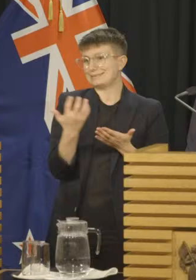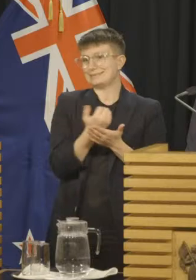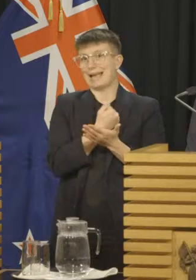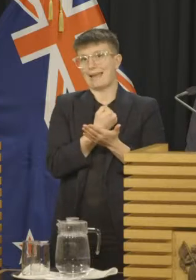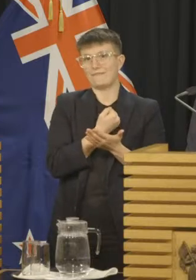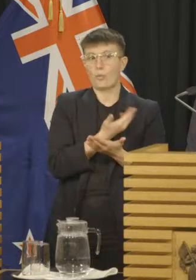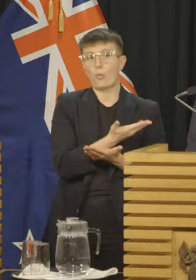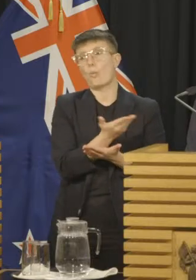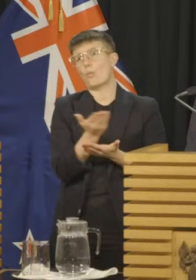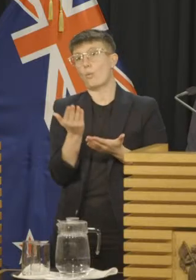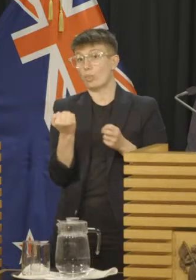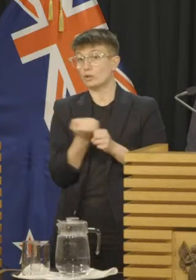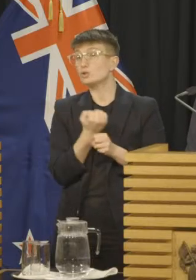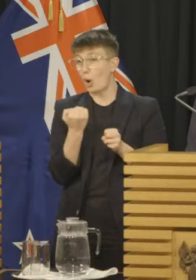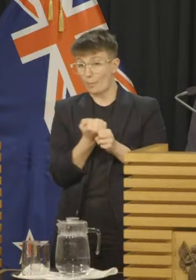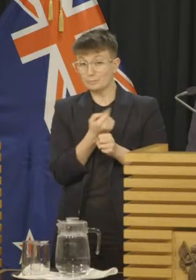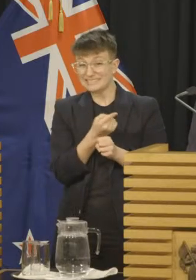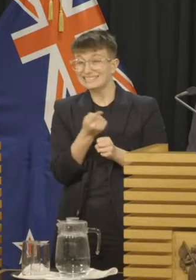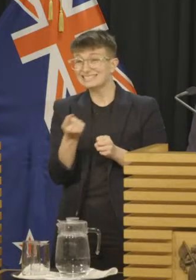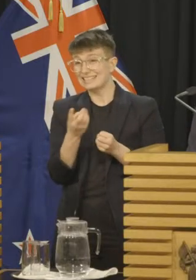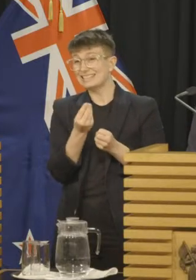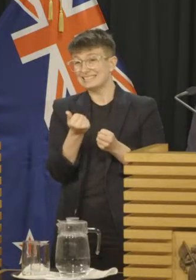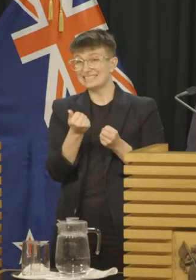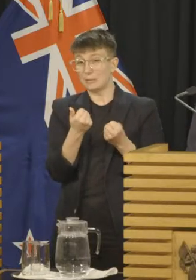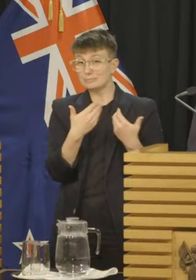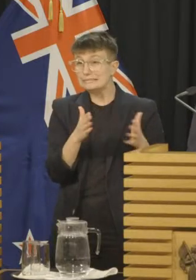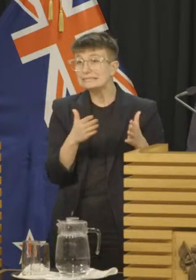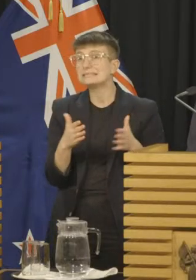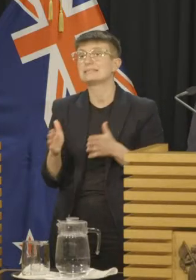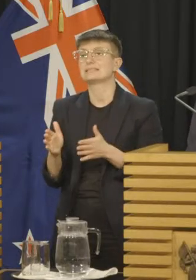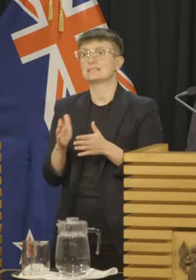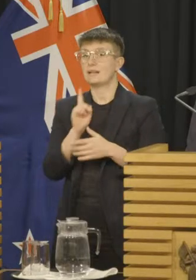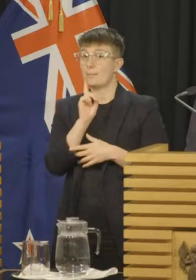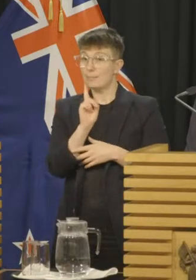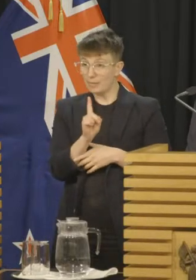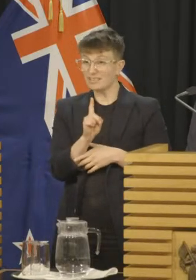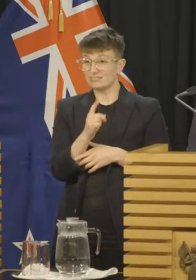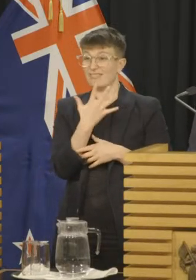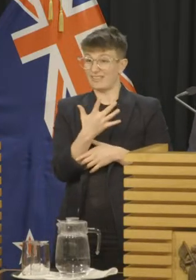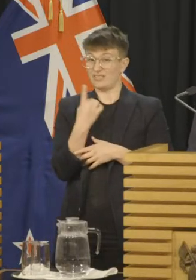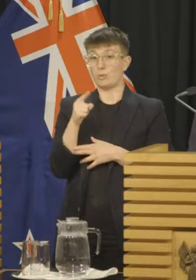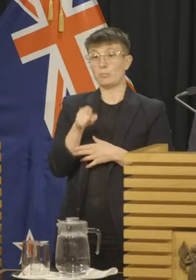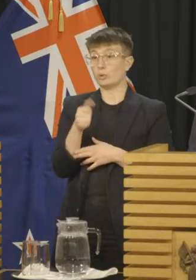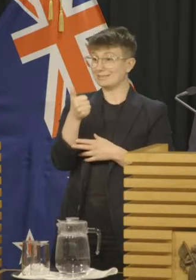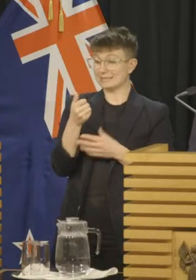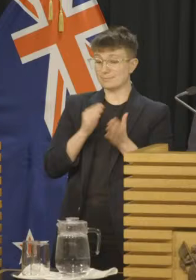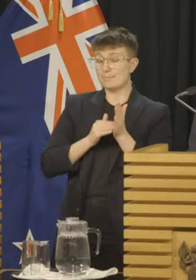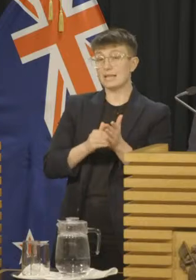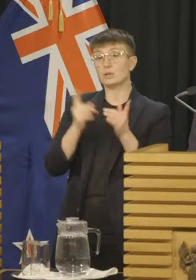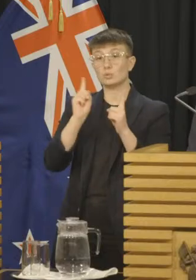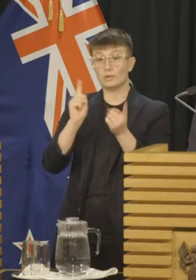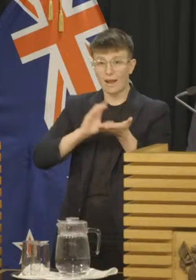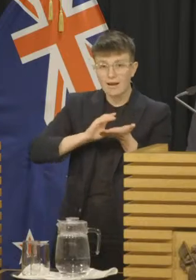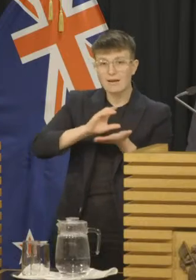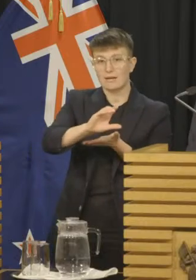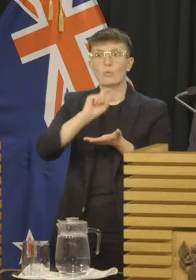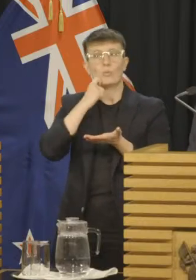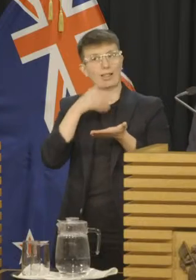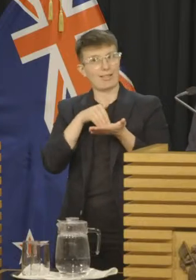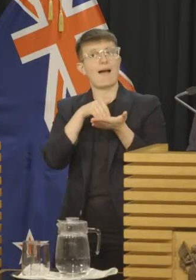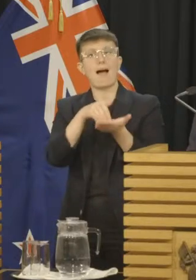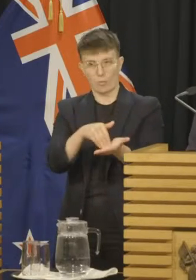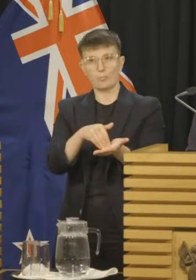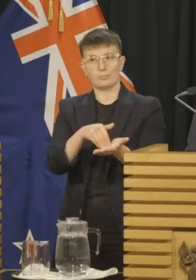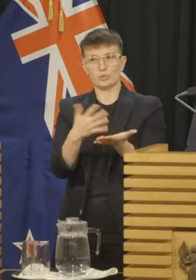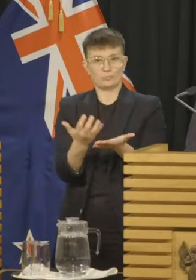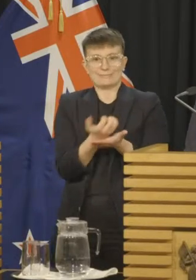international education with the $51.6 million that we are announcing today, but it will certainly help to cushion the blow. The